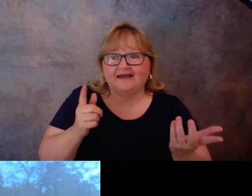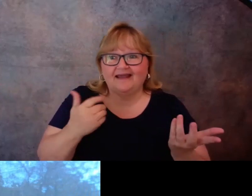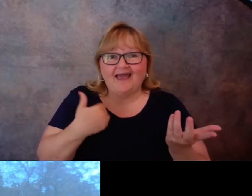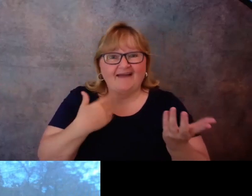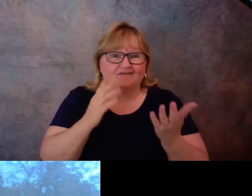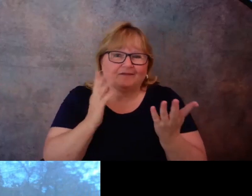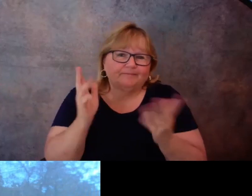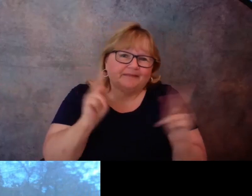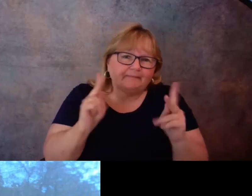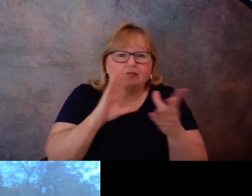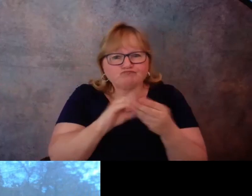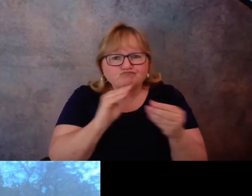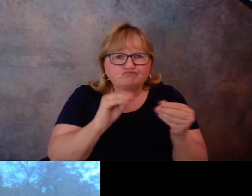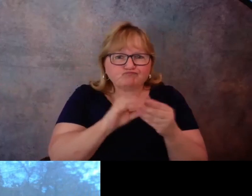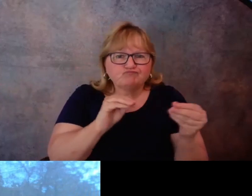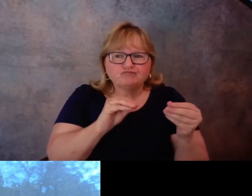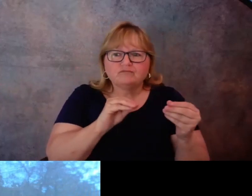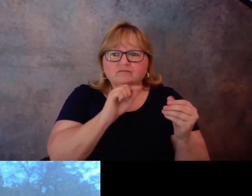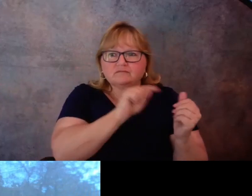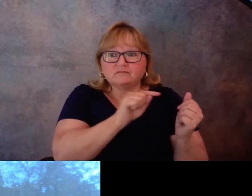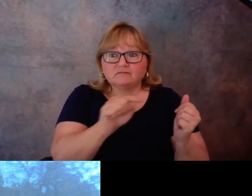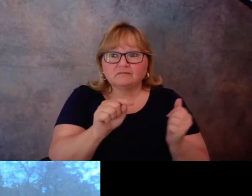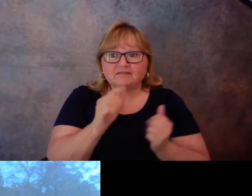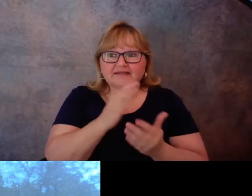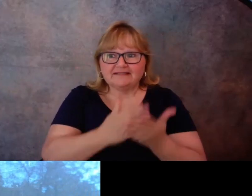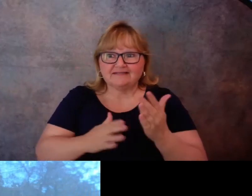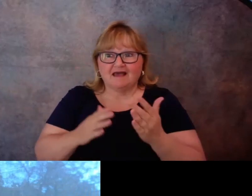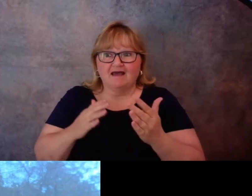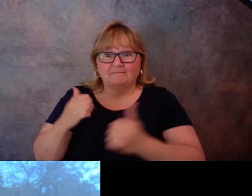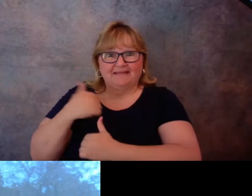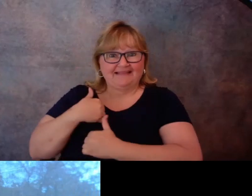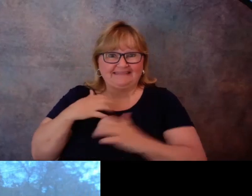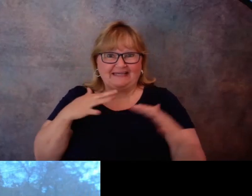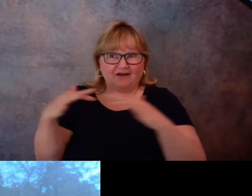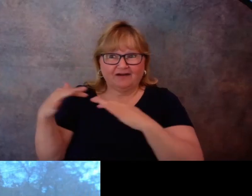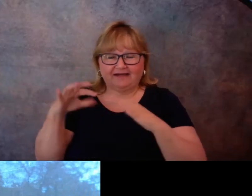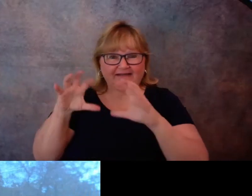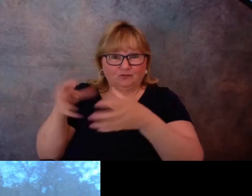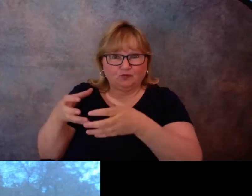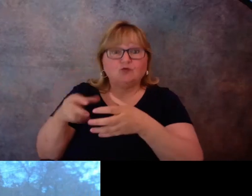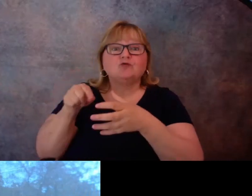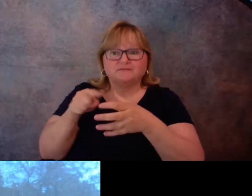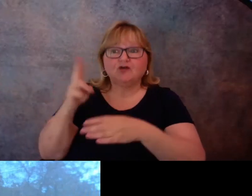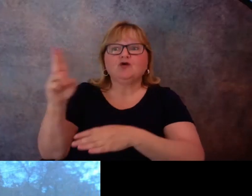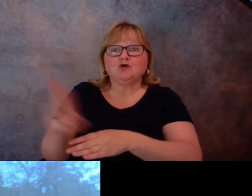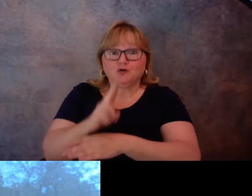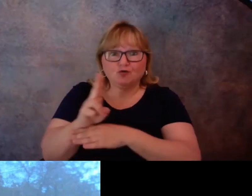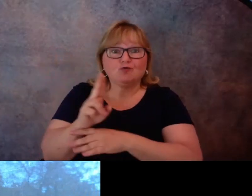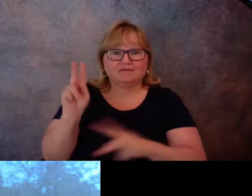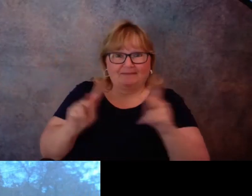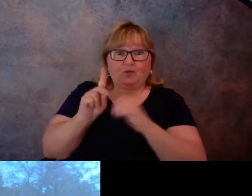anecdotal accounts of some armed groups using people with disabilities as human